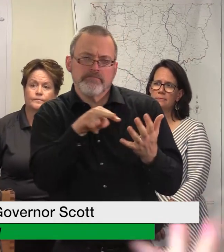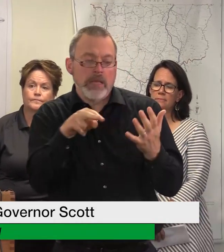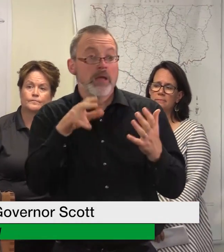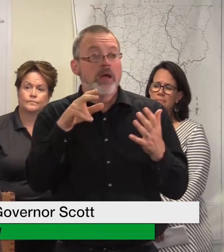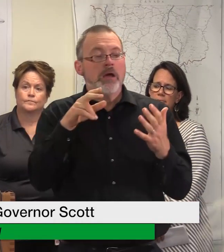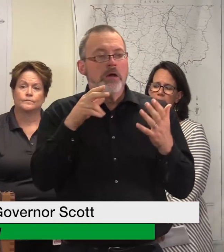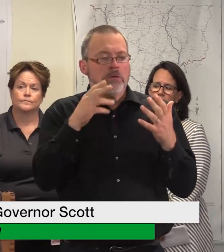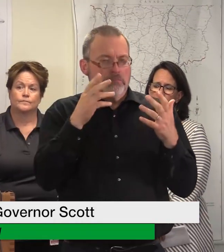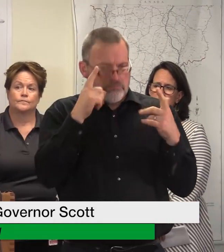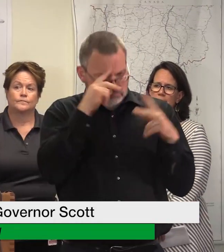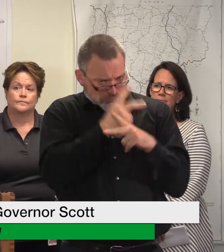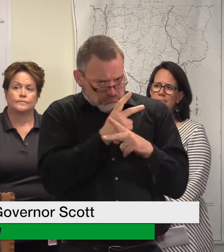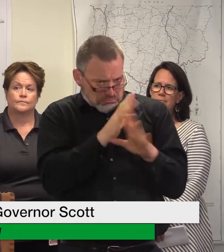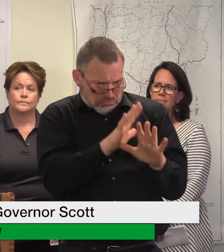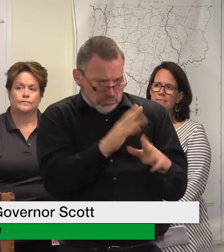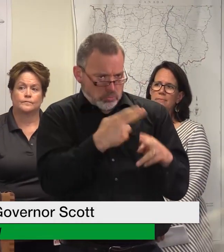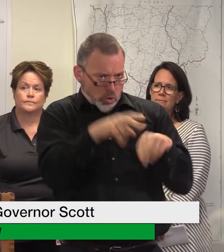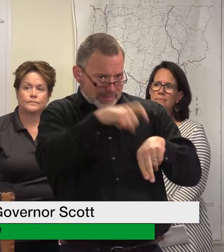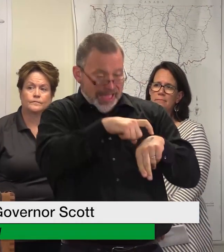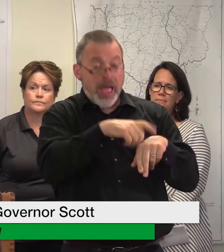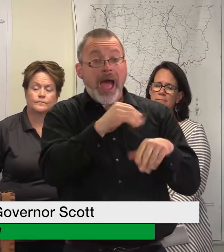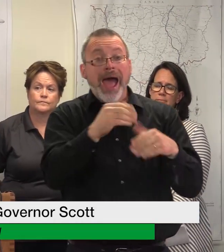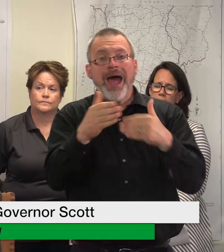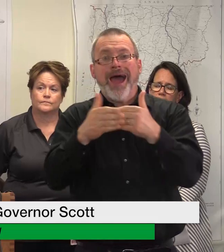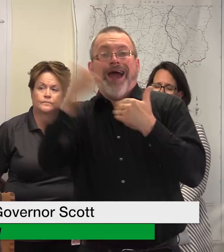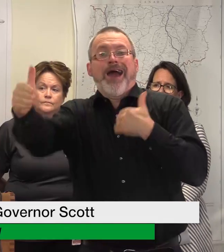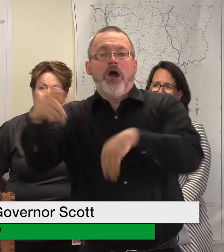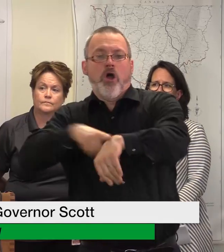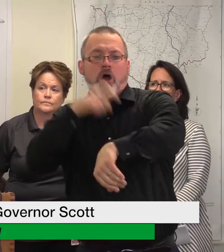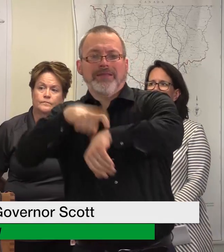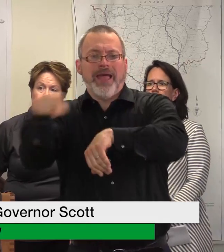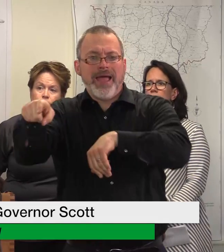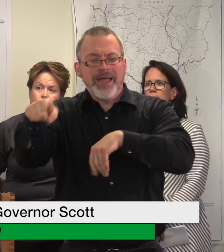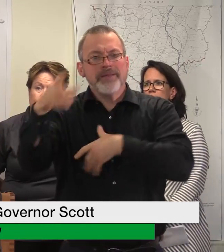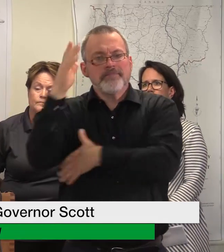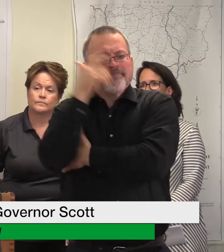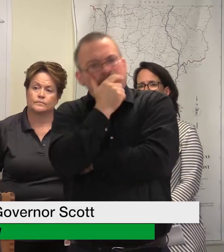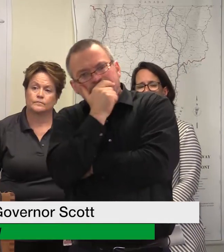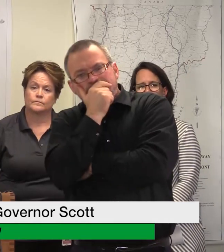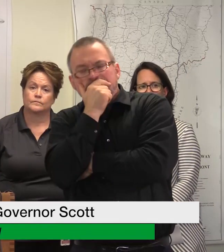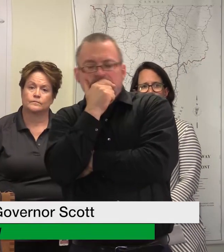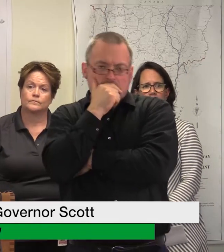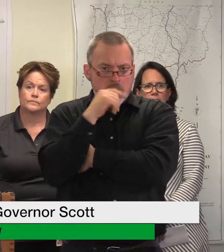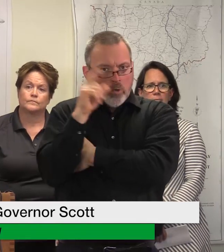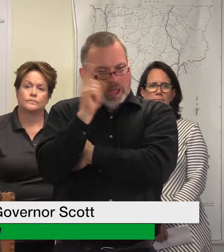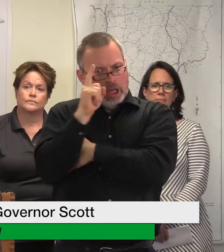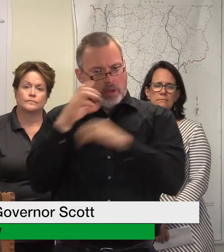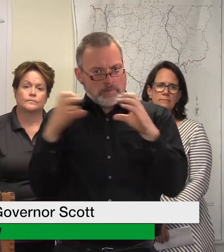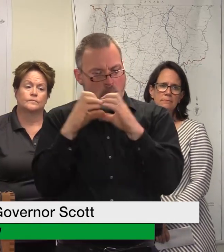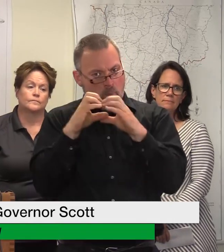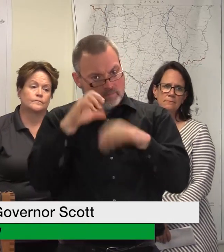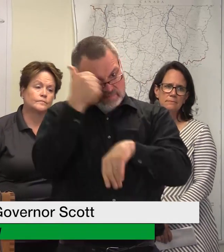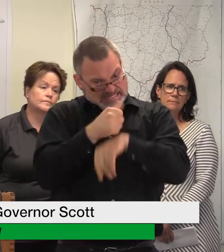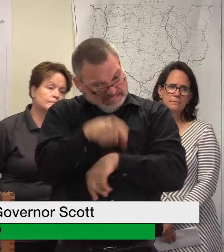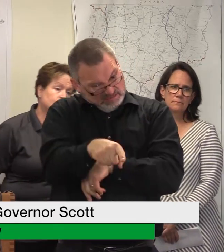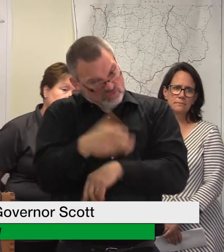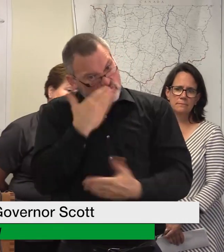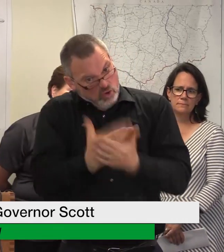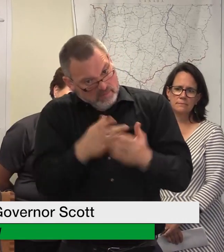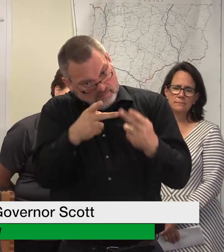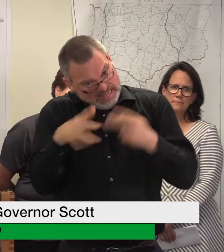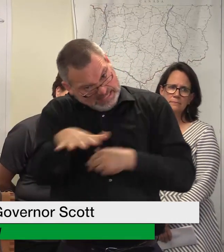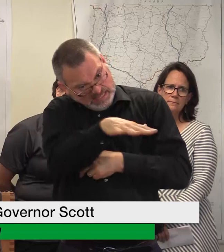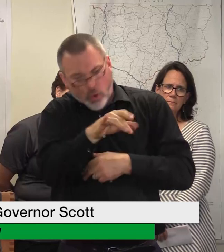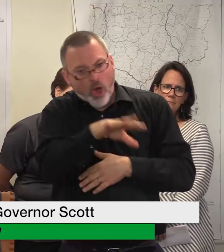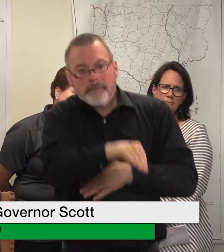where these manufactured home lots are located. I mean, this would be true